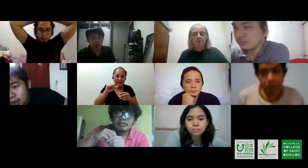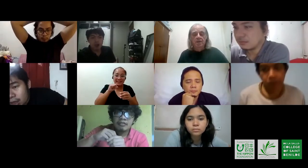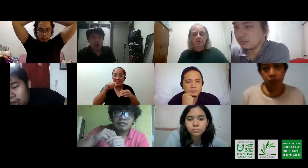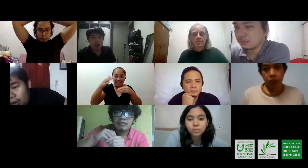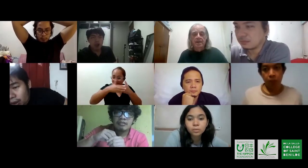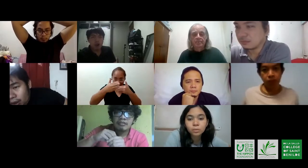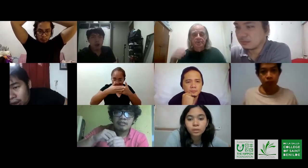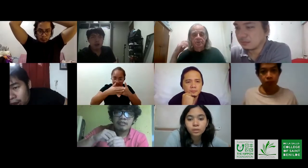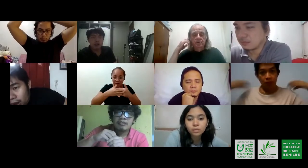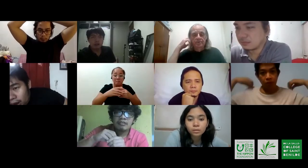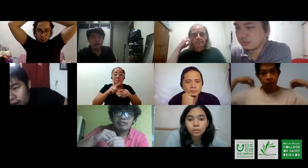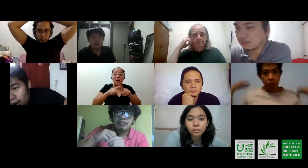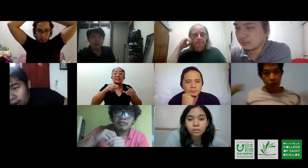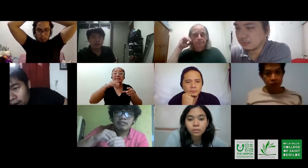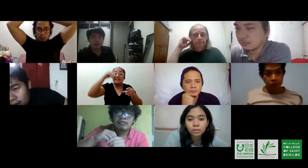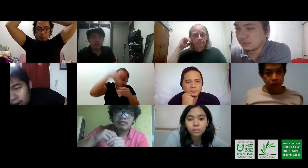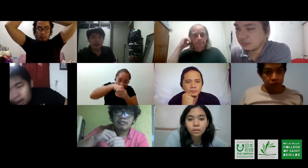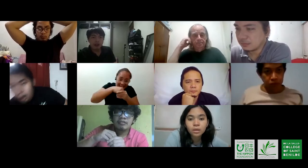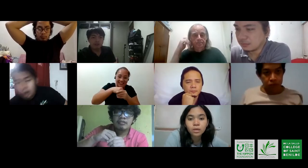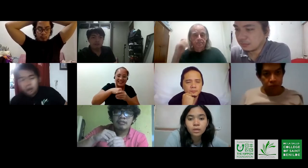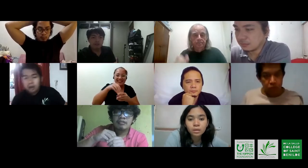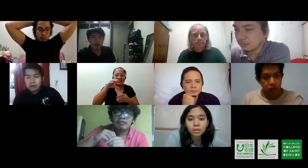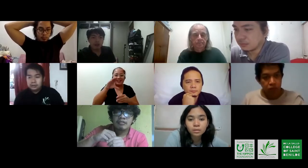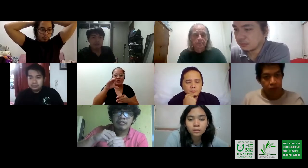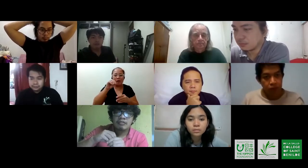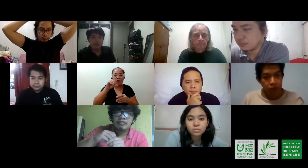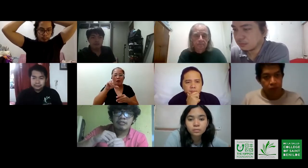Let me pull up a map and show you.